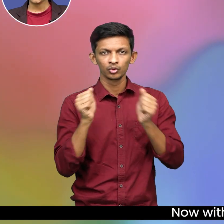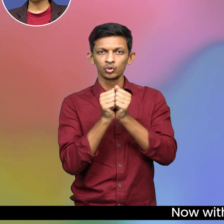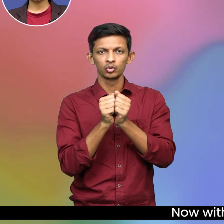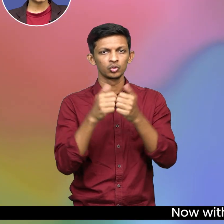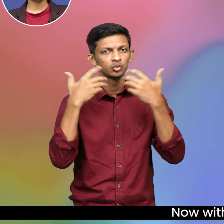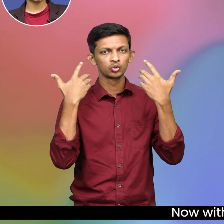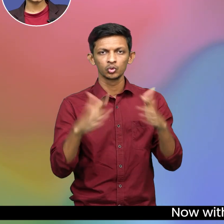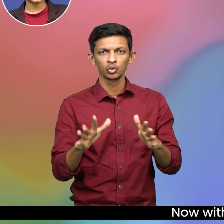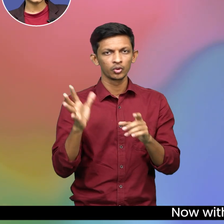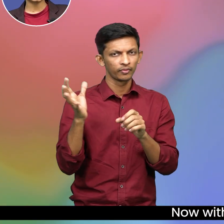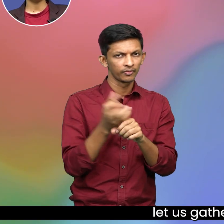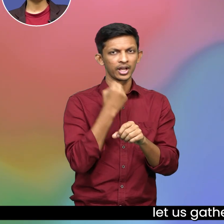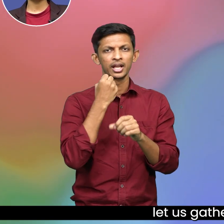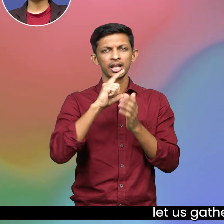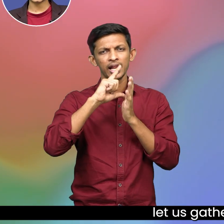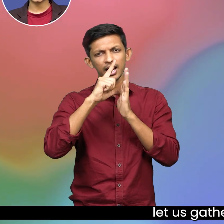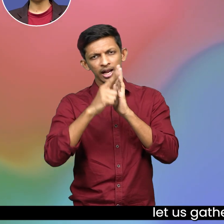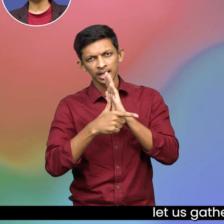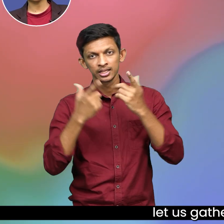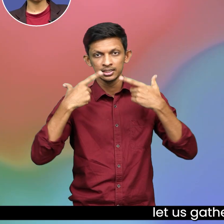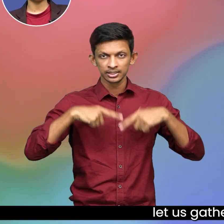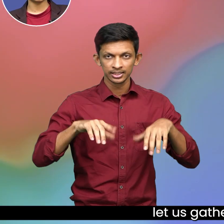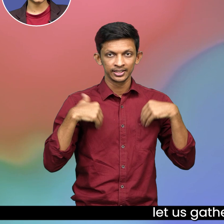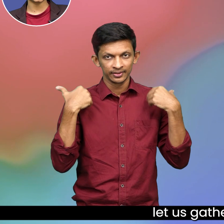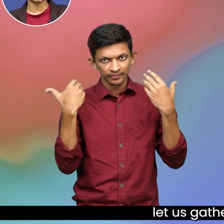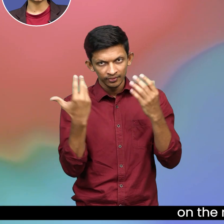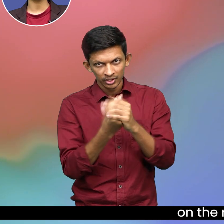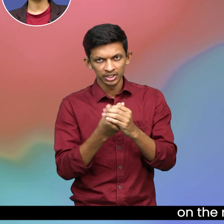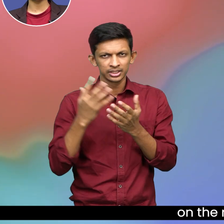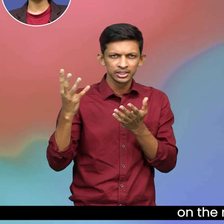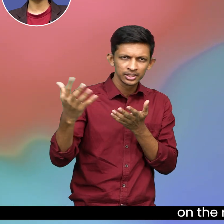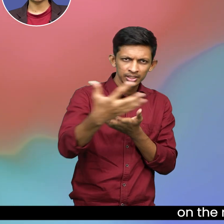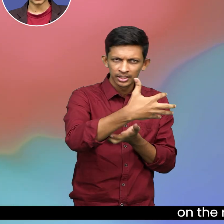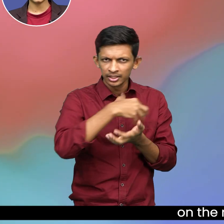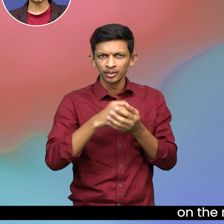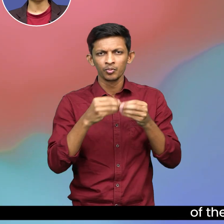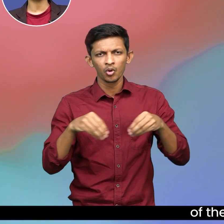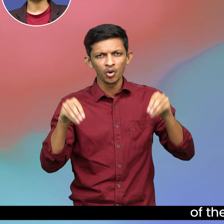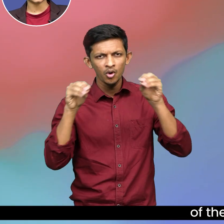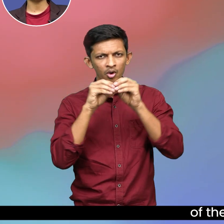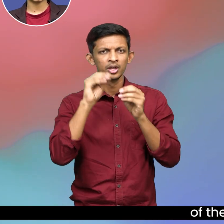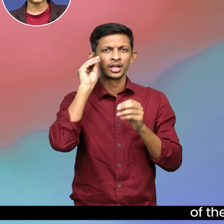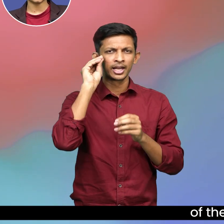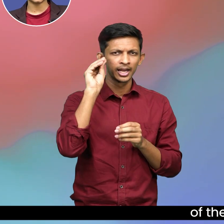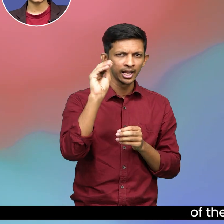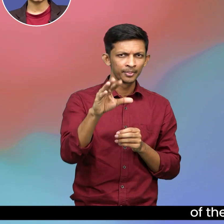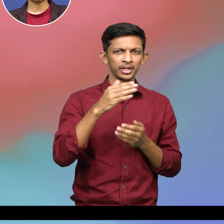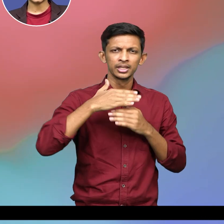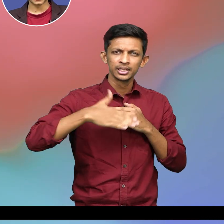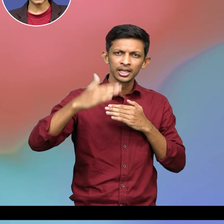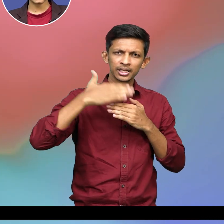Now, without getting late, let us gather more information on the remaining parts of the plant